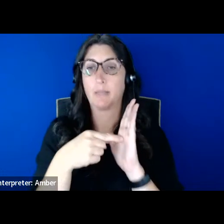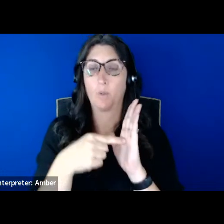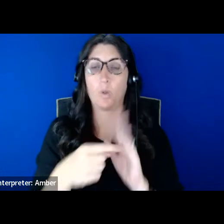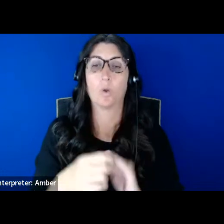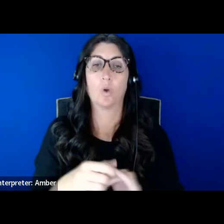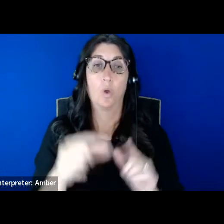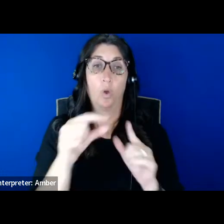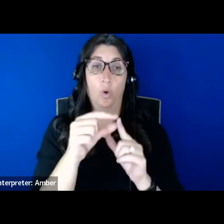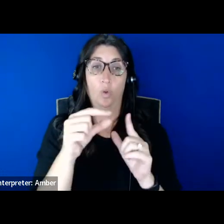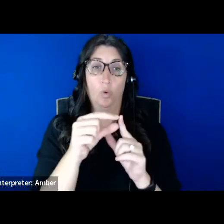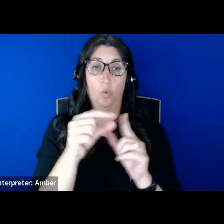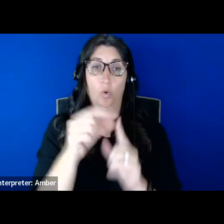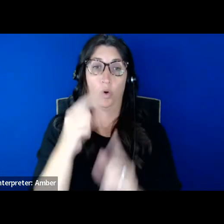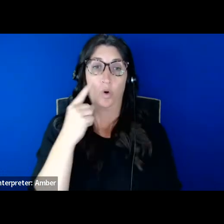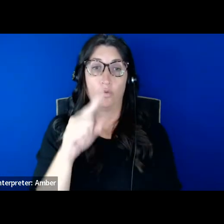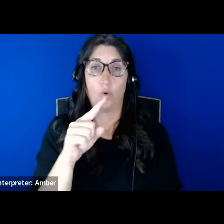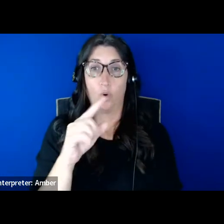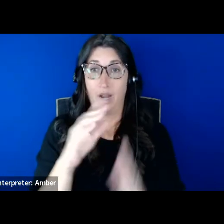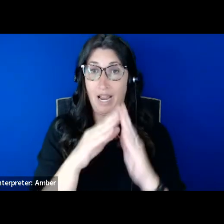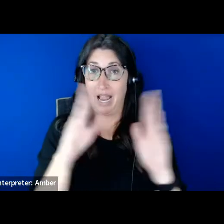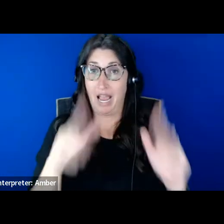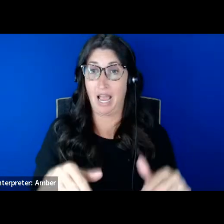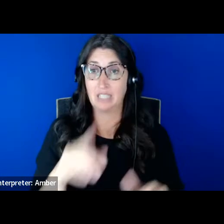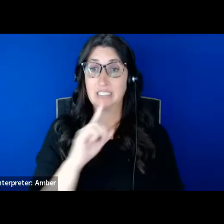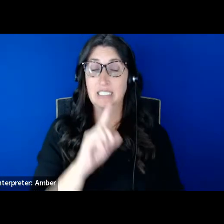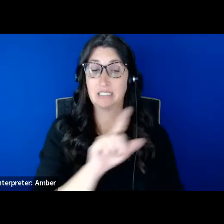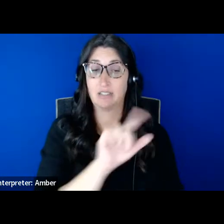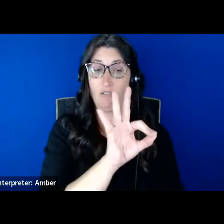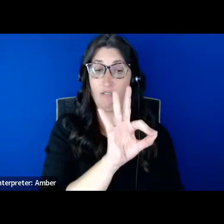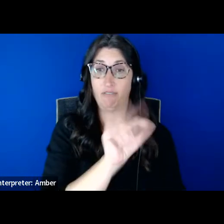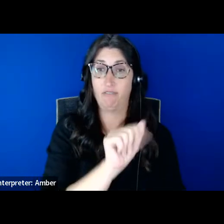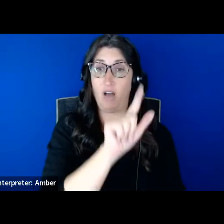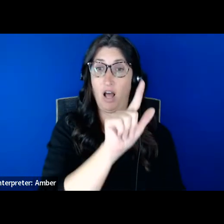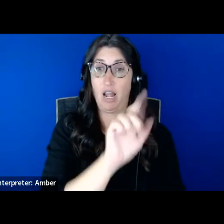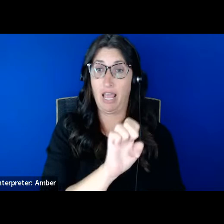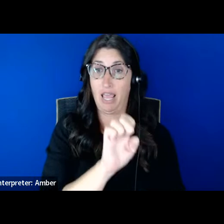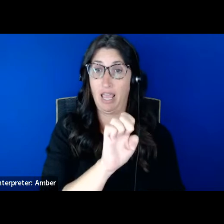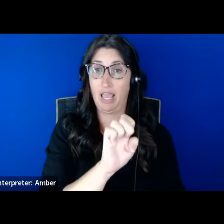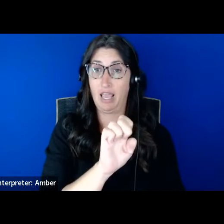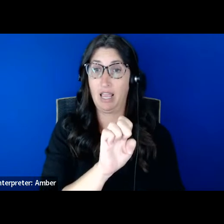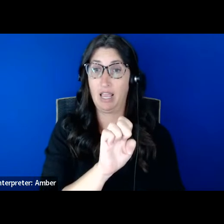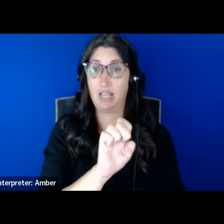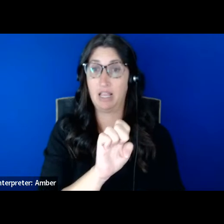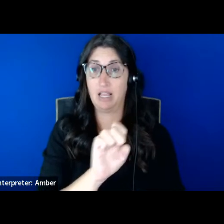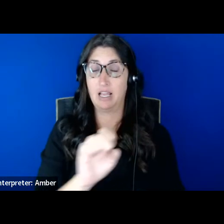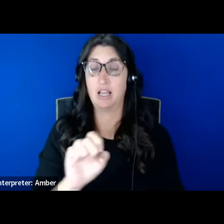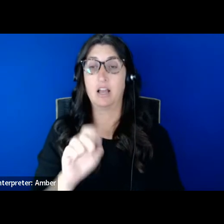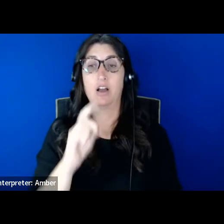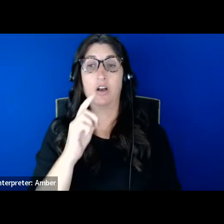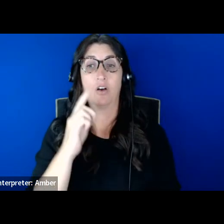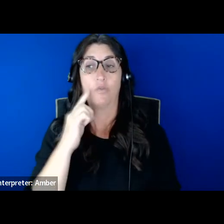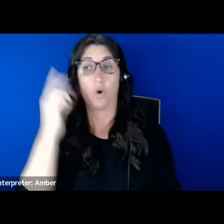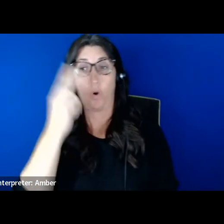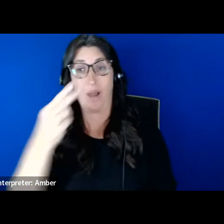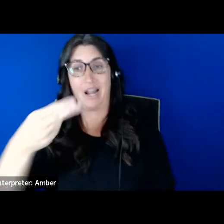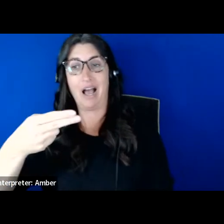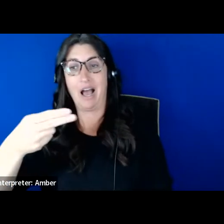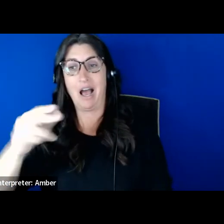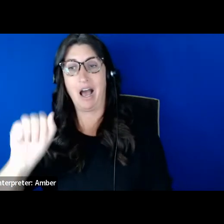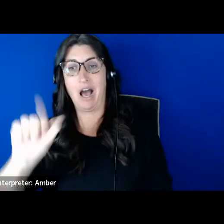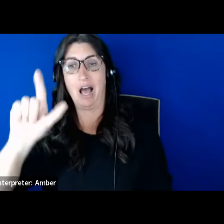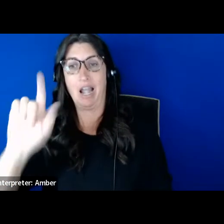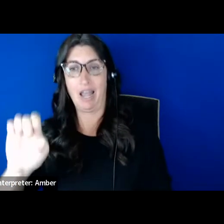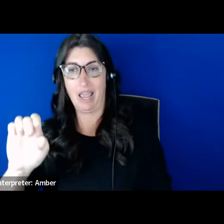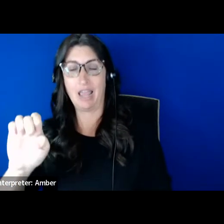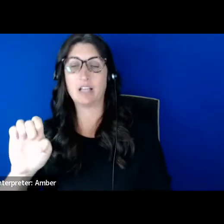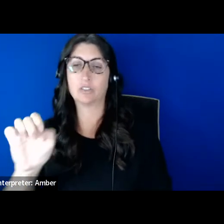the word for a house is fale in Tongan, but it would be hale in Hawaiian. So you can hear the